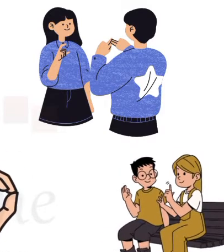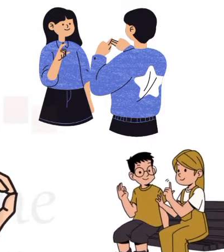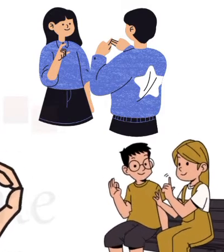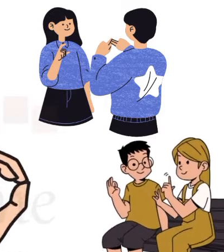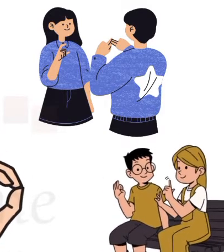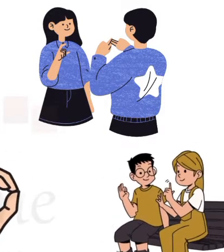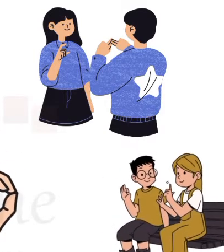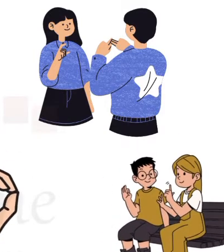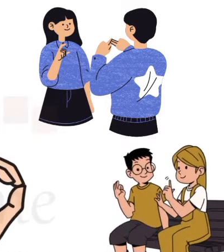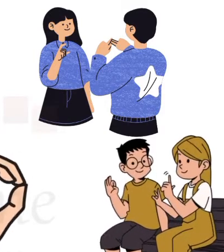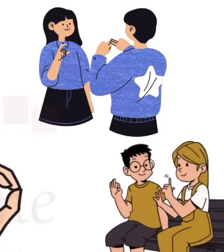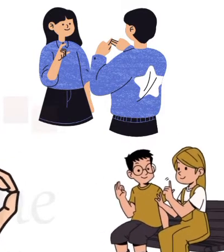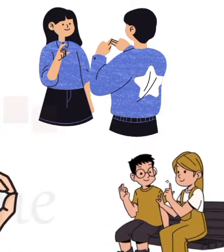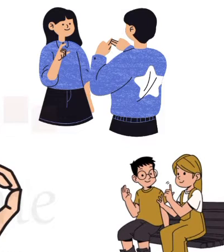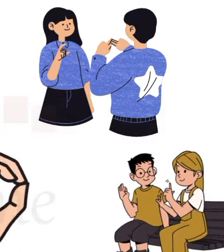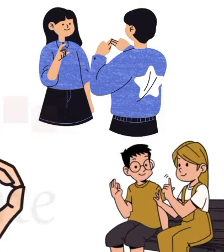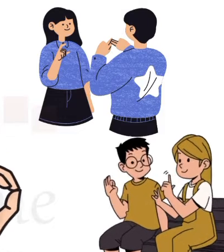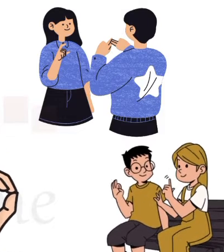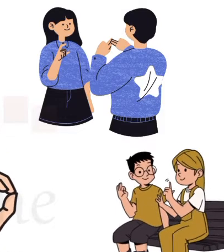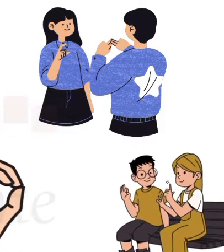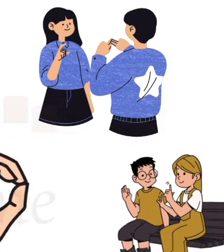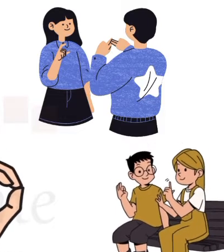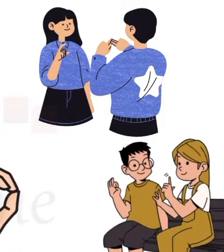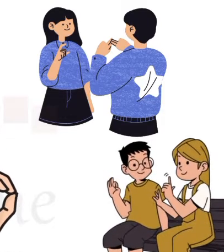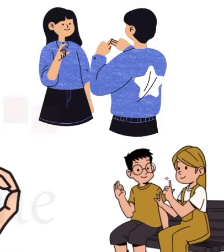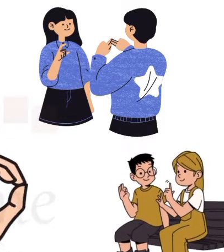O is another sign that looks like the letter it represents.